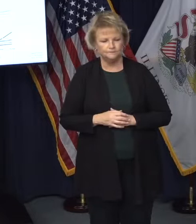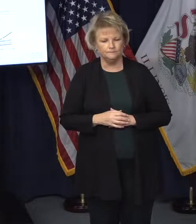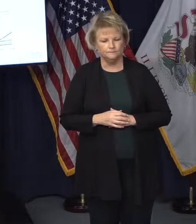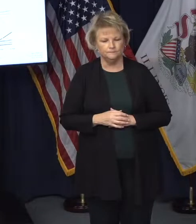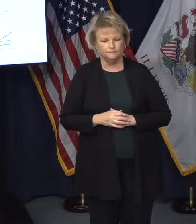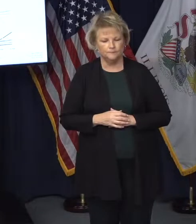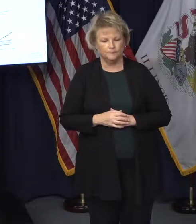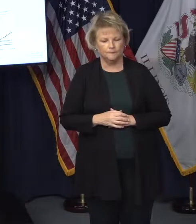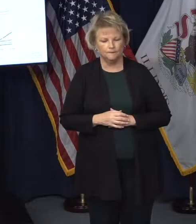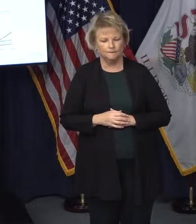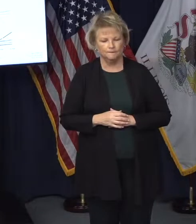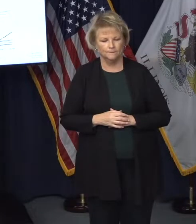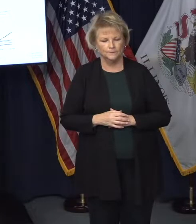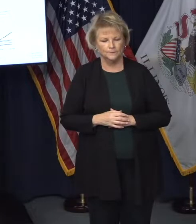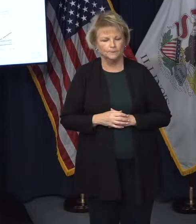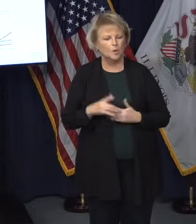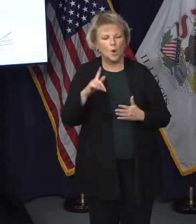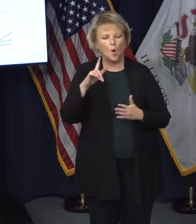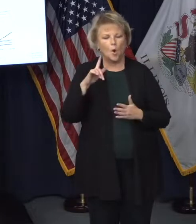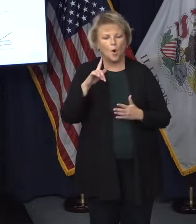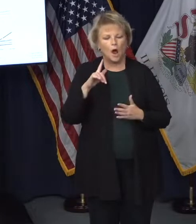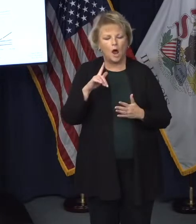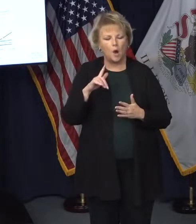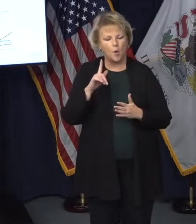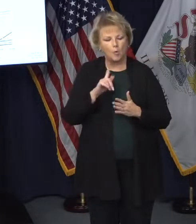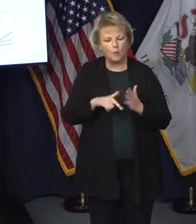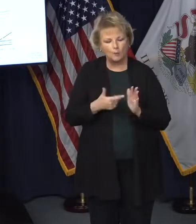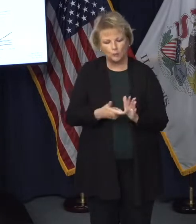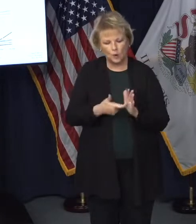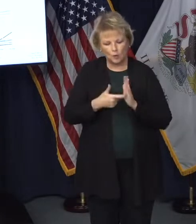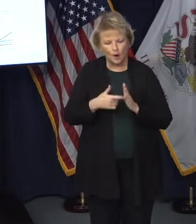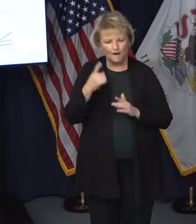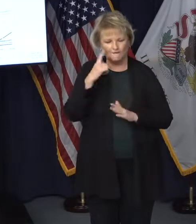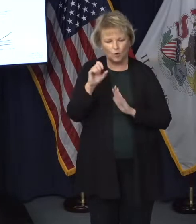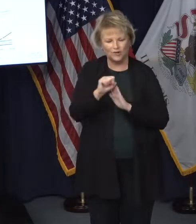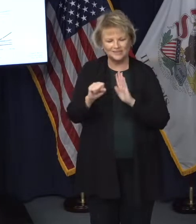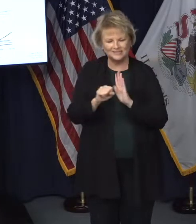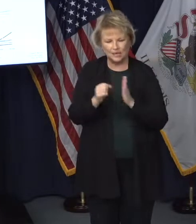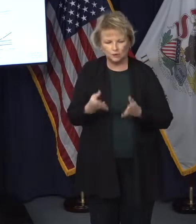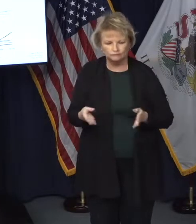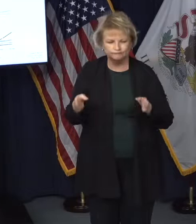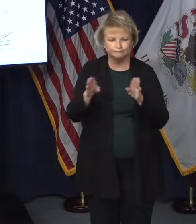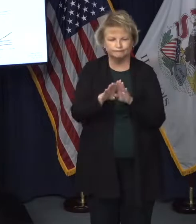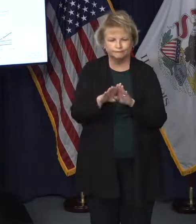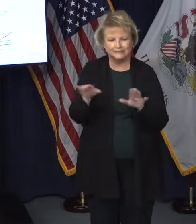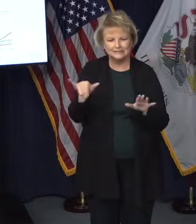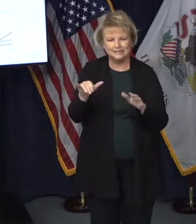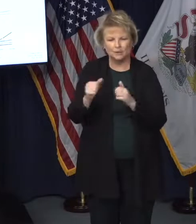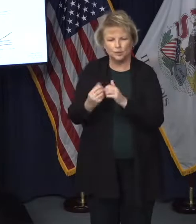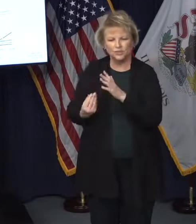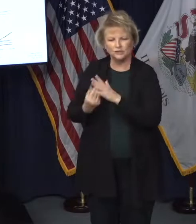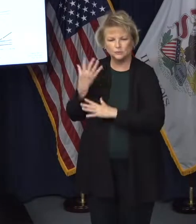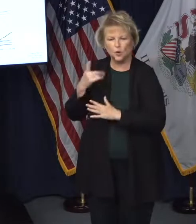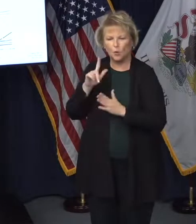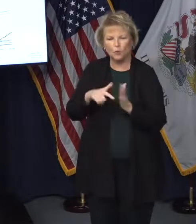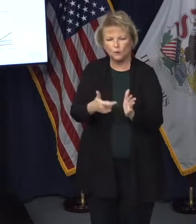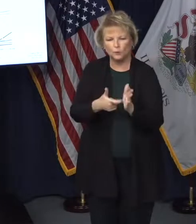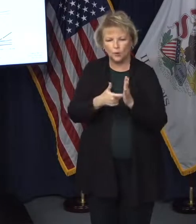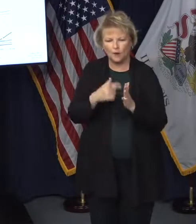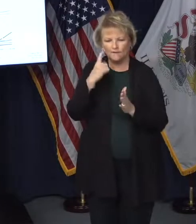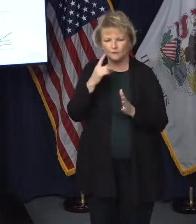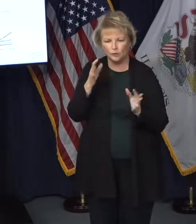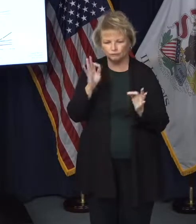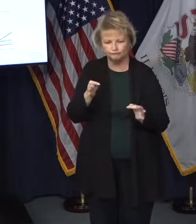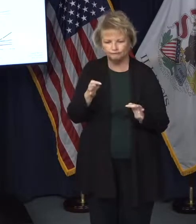Doug Finke. What would trigger the state to go into a nearly virtual shutdown like we saw in the spring near the beginning of the pandemic?